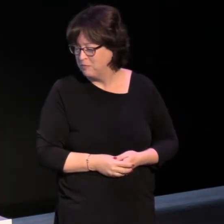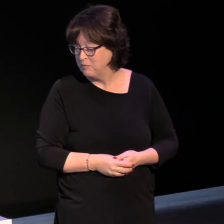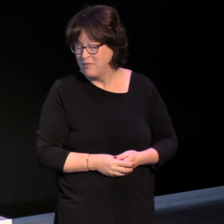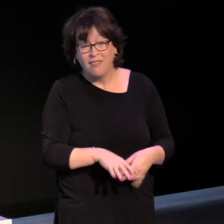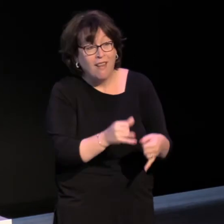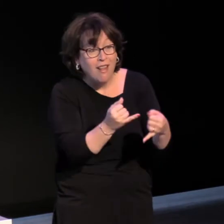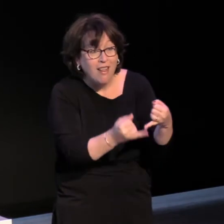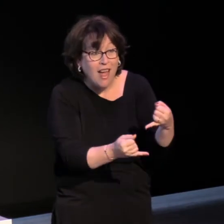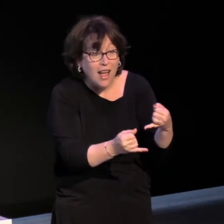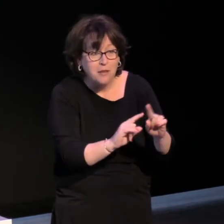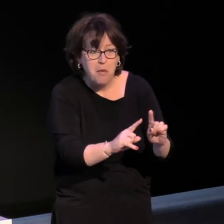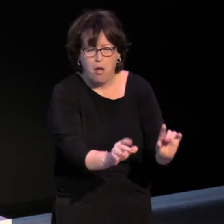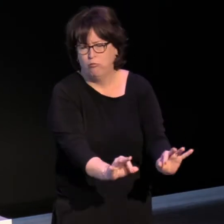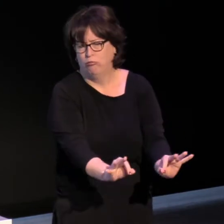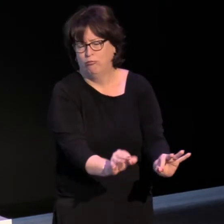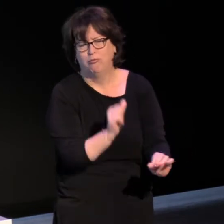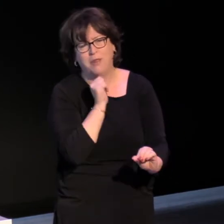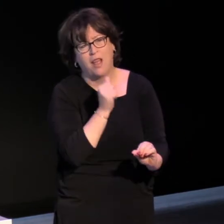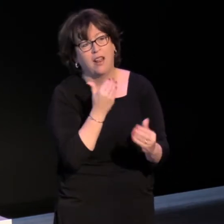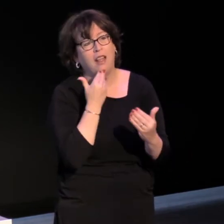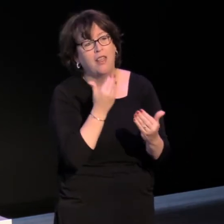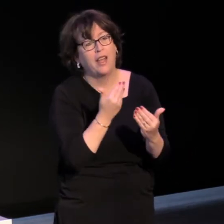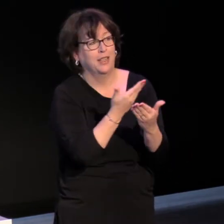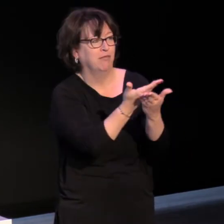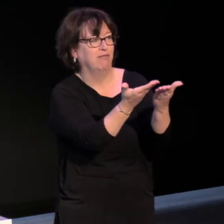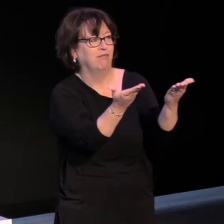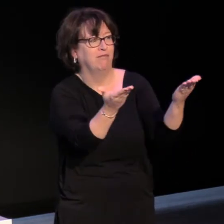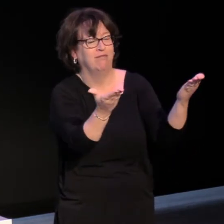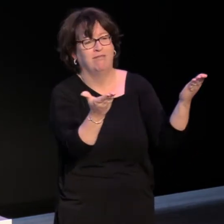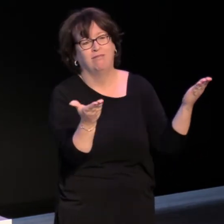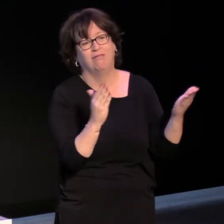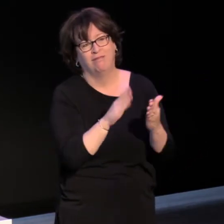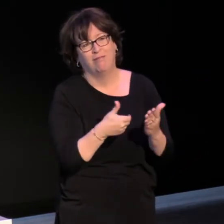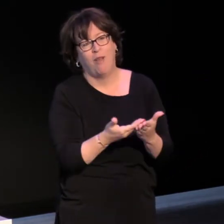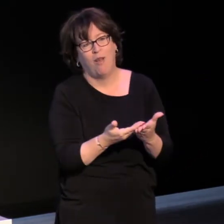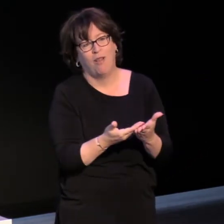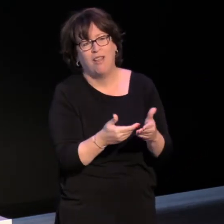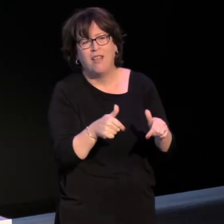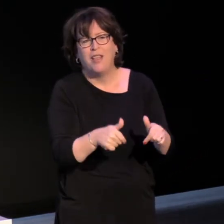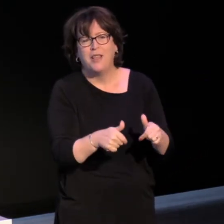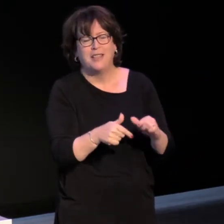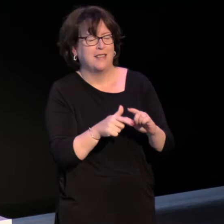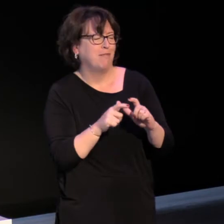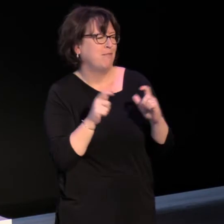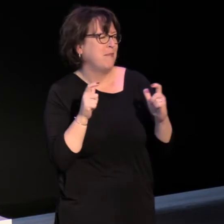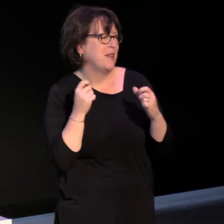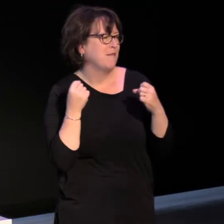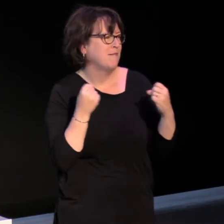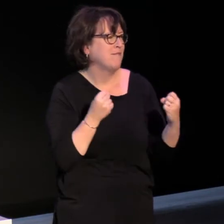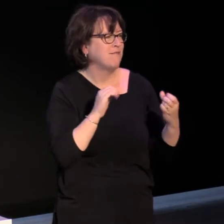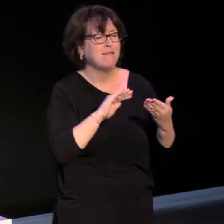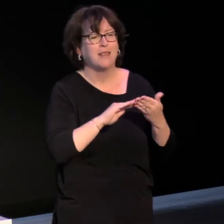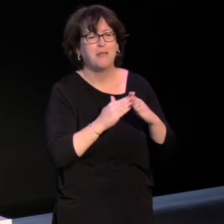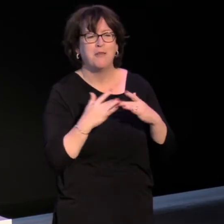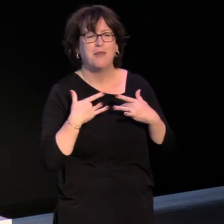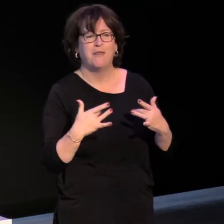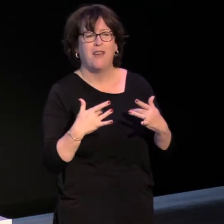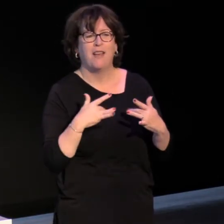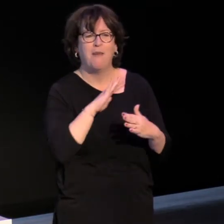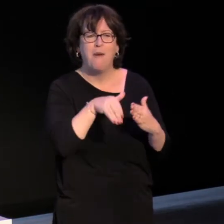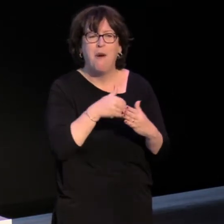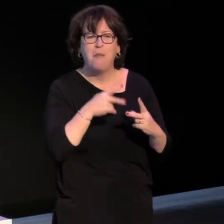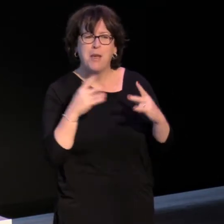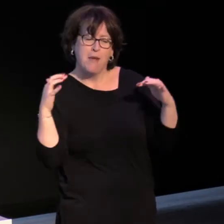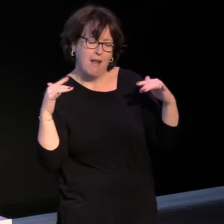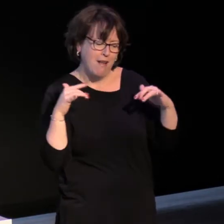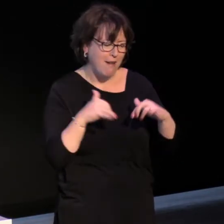And last but not least, thank you to all of you. Again, this is such a community event where you've all come to this space